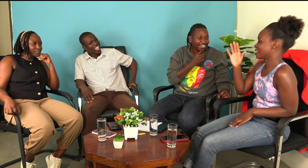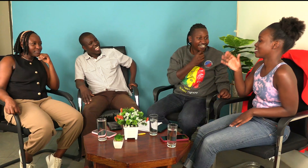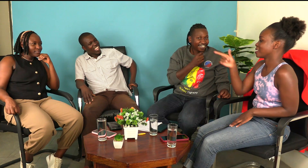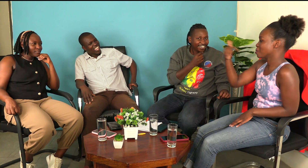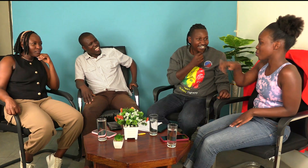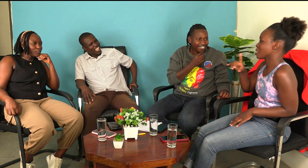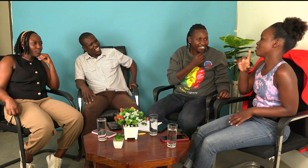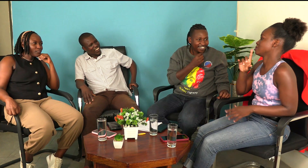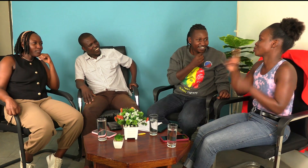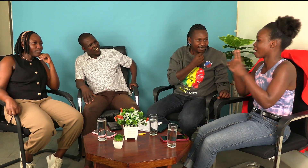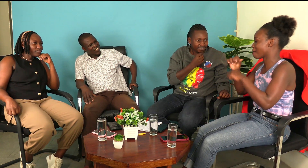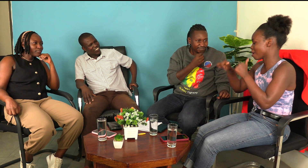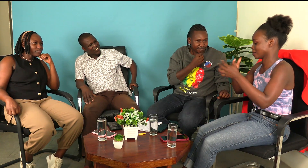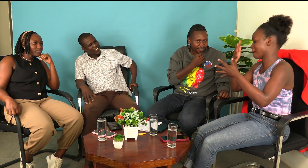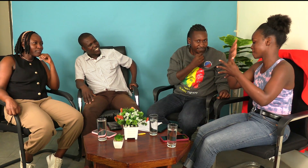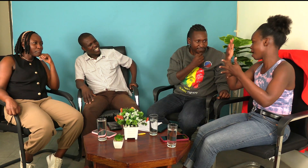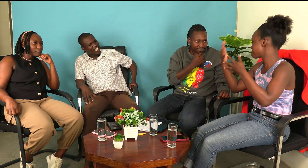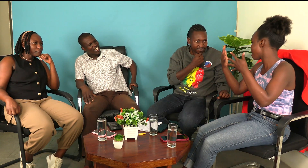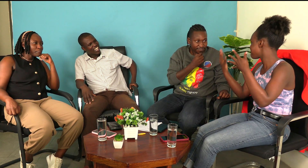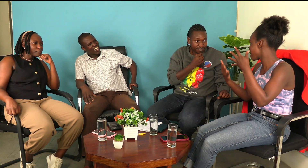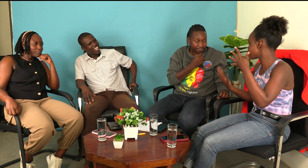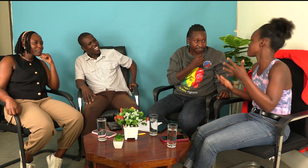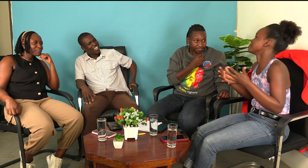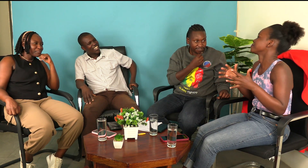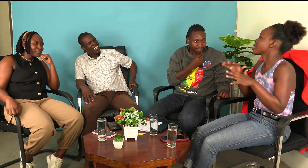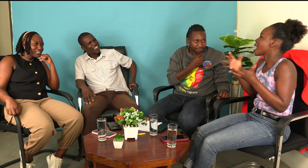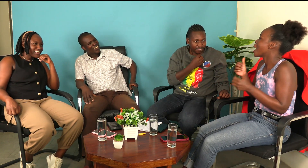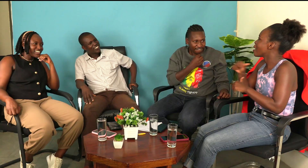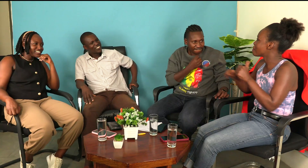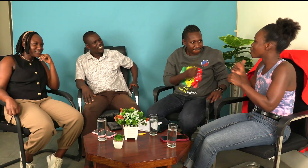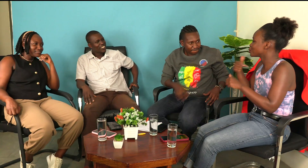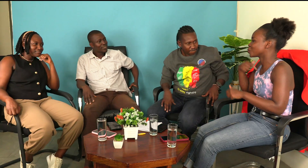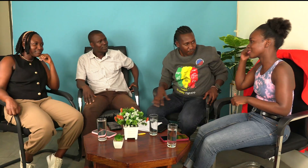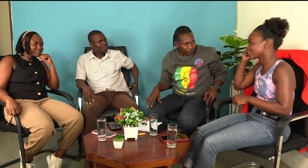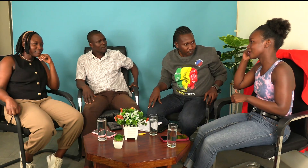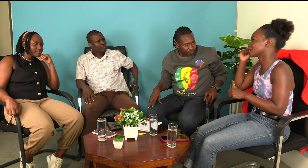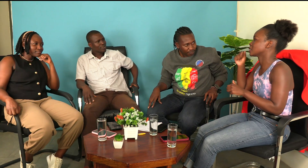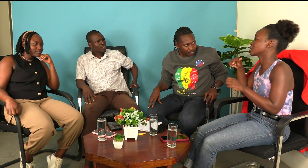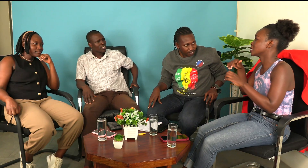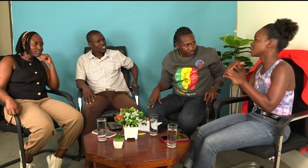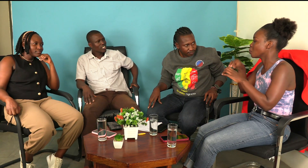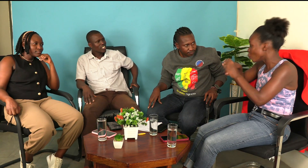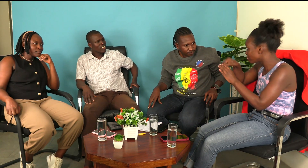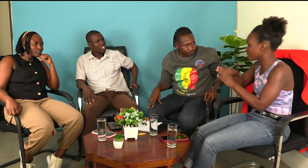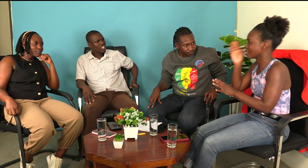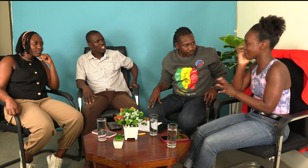Sheila. As we continue the same, you talked about different issues that cause mental illness. And I